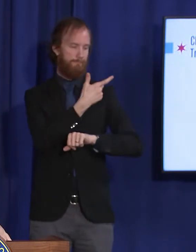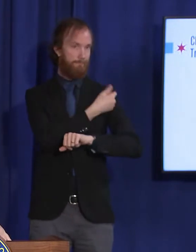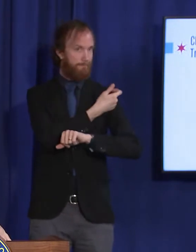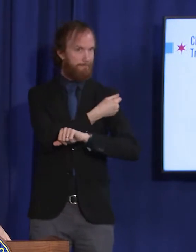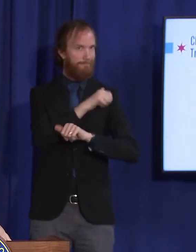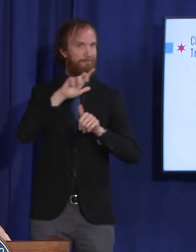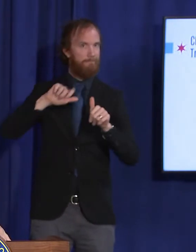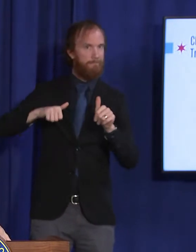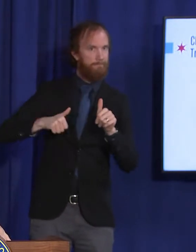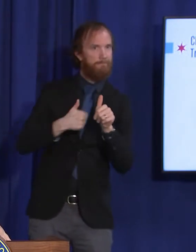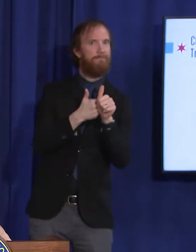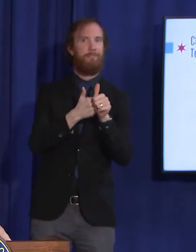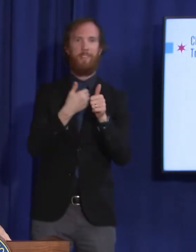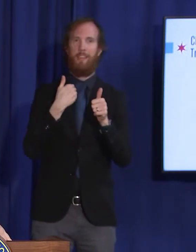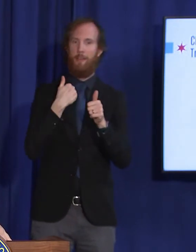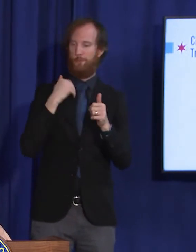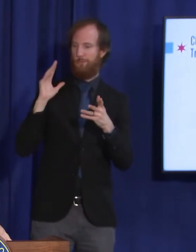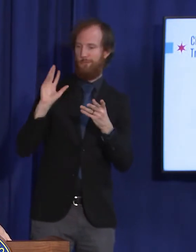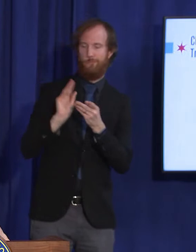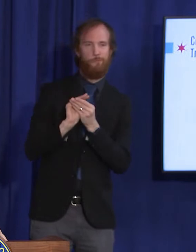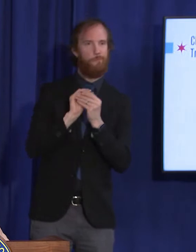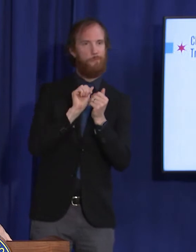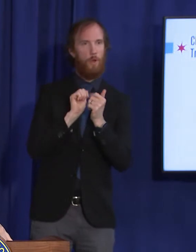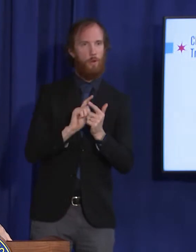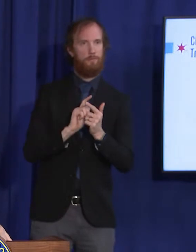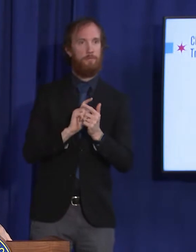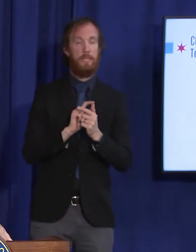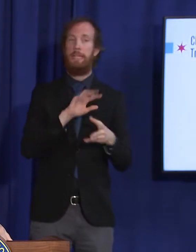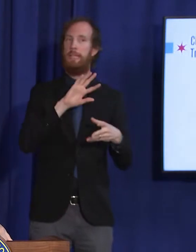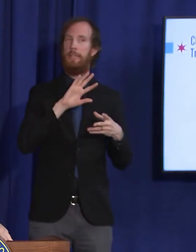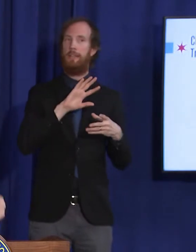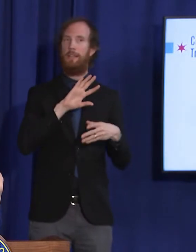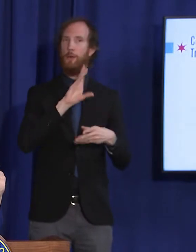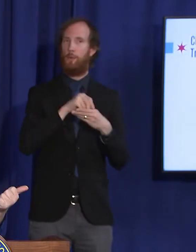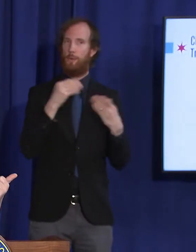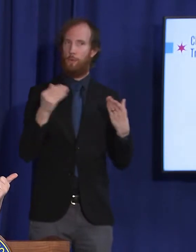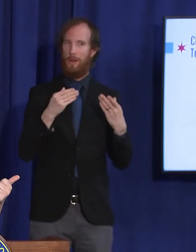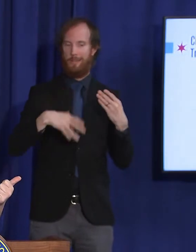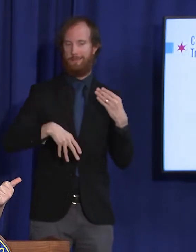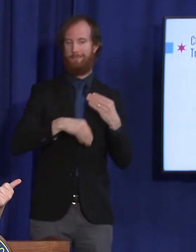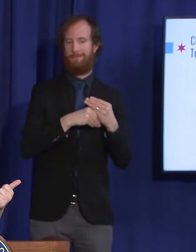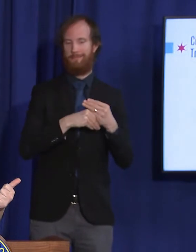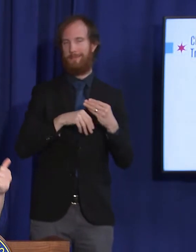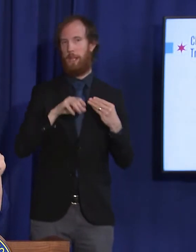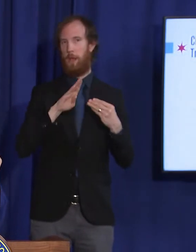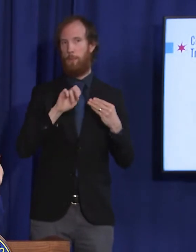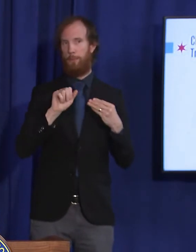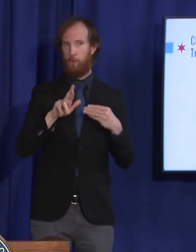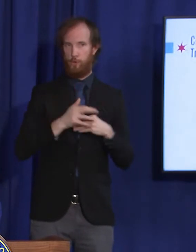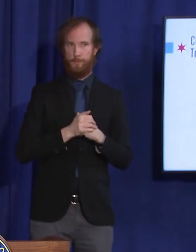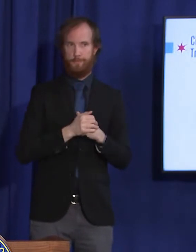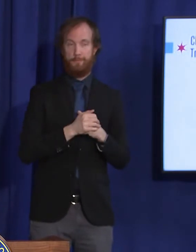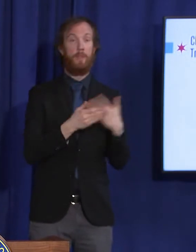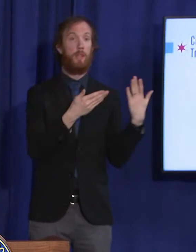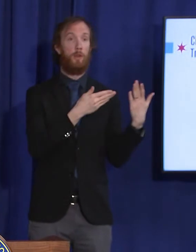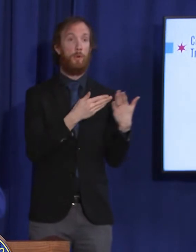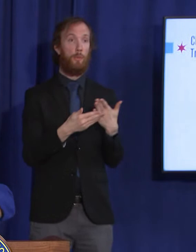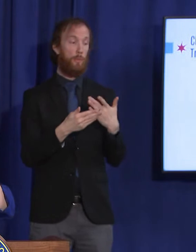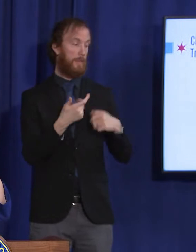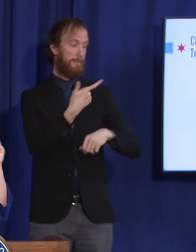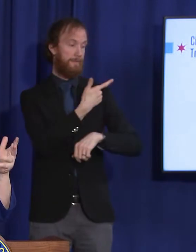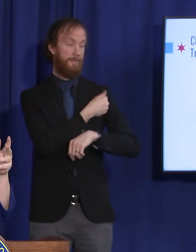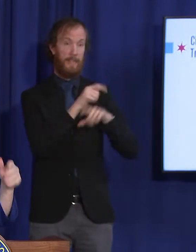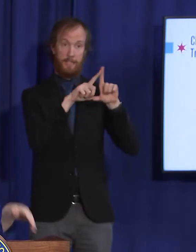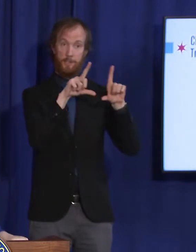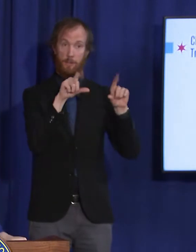your COVID-19 vaccines, including boosters. Most important thing to do. Bring your vaccination card, but also make sure you've got a picture